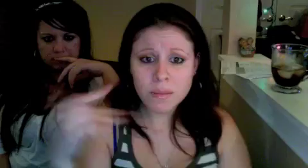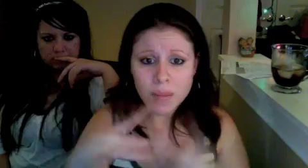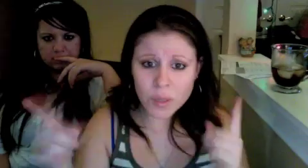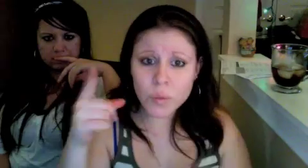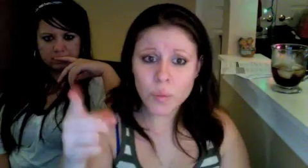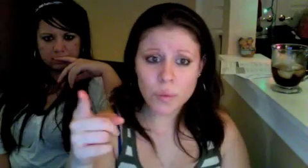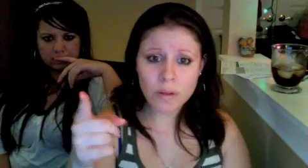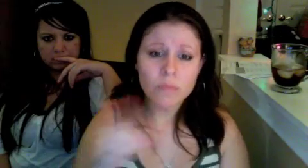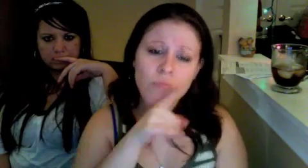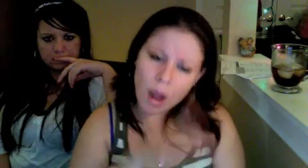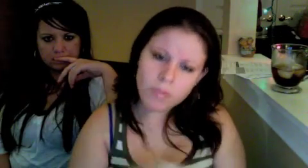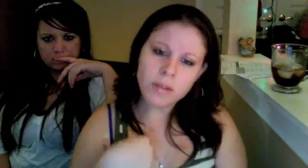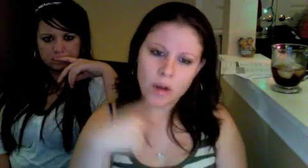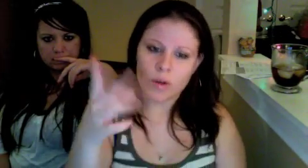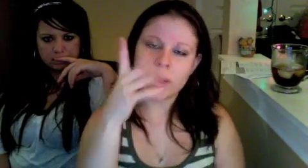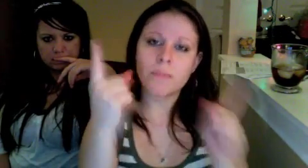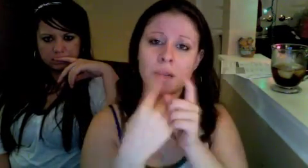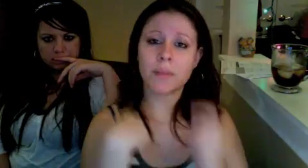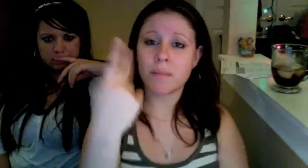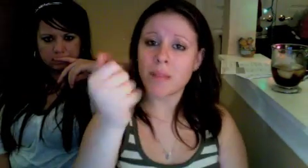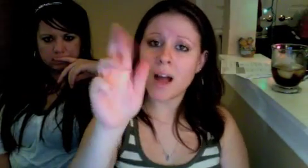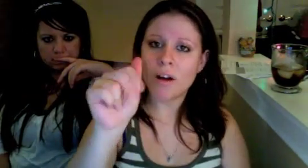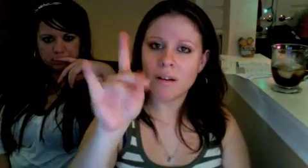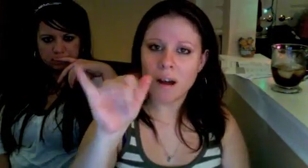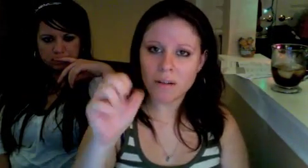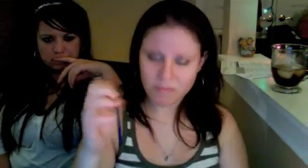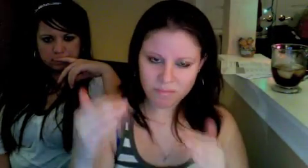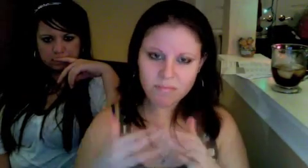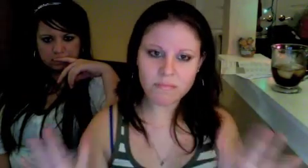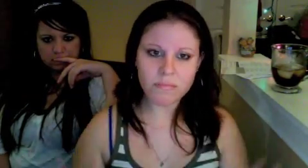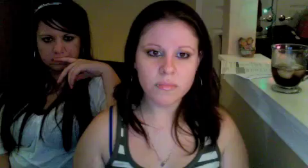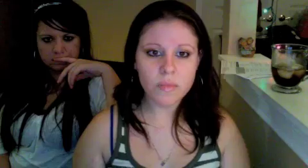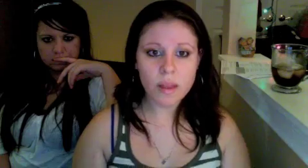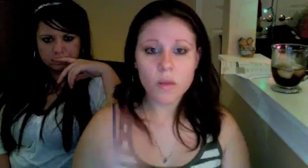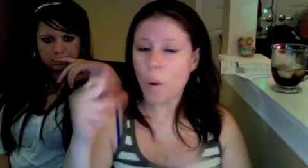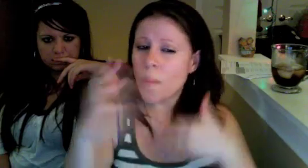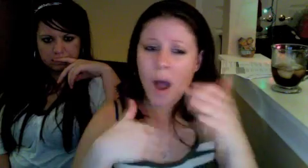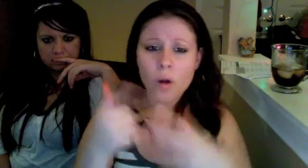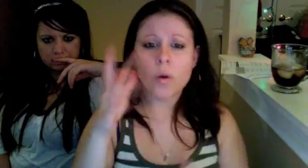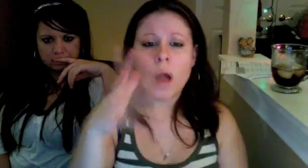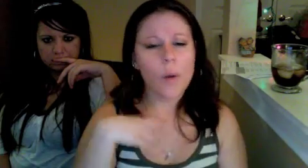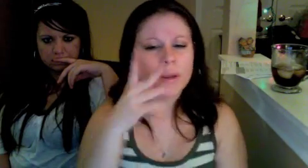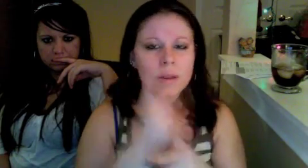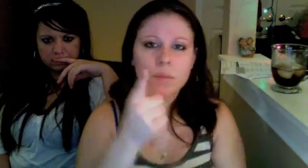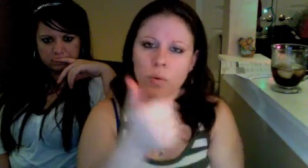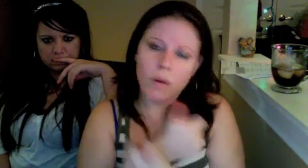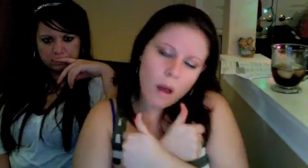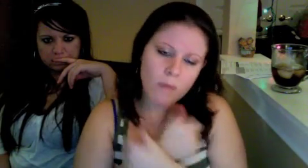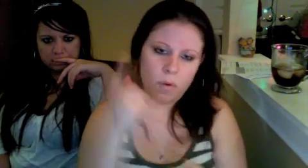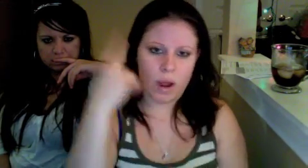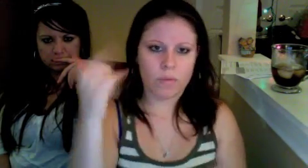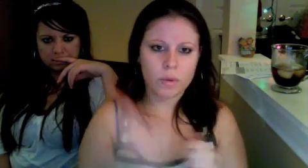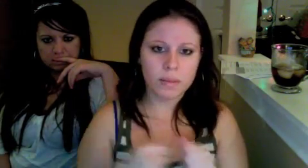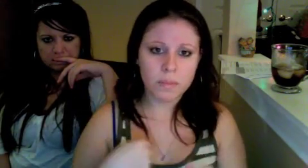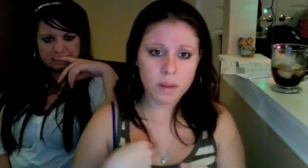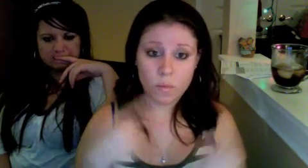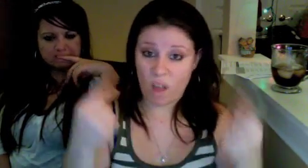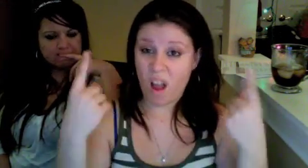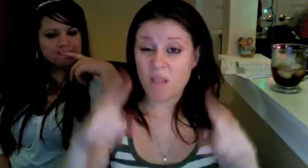you. Promise that you'll meet me in paradise inevitably. No matter what, I'll keep your love forever with me. What happened for the rest